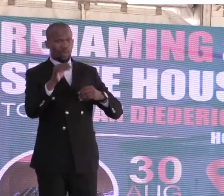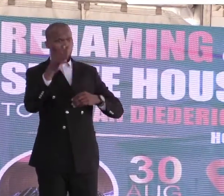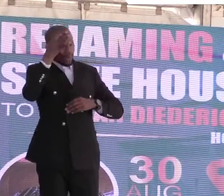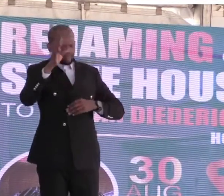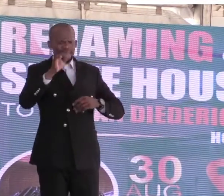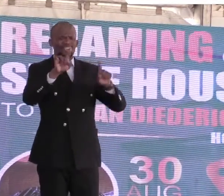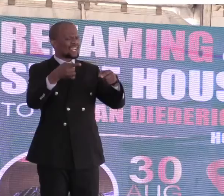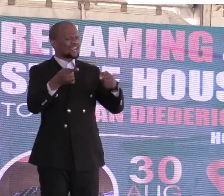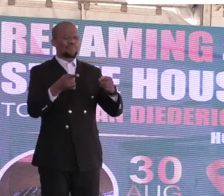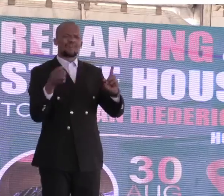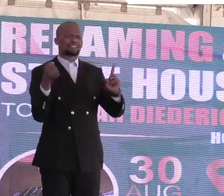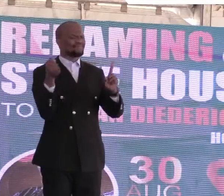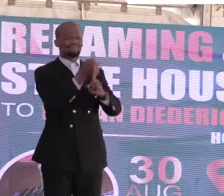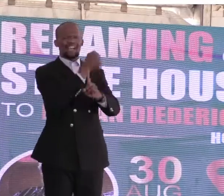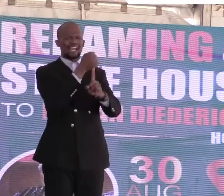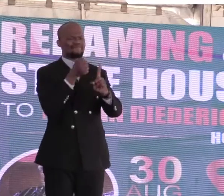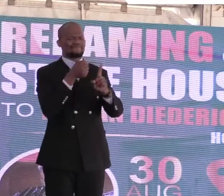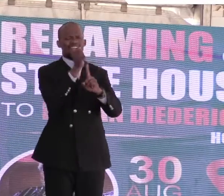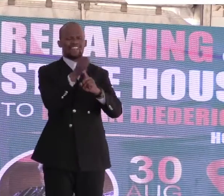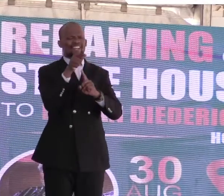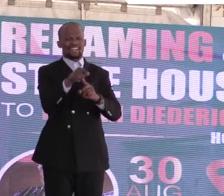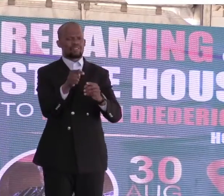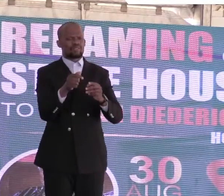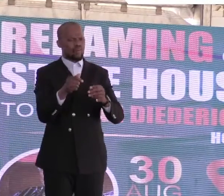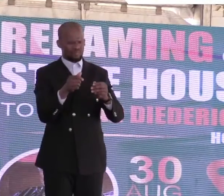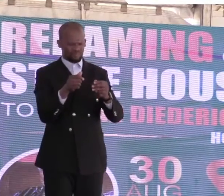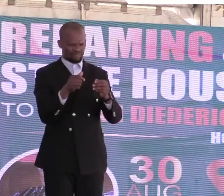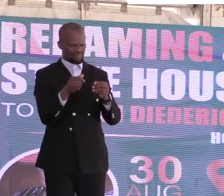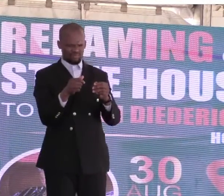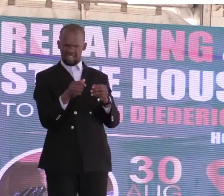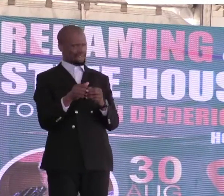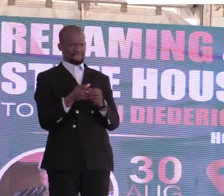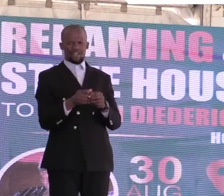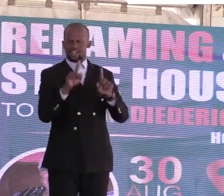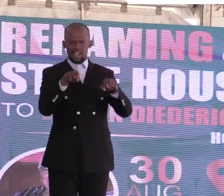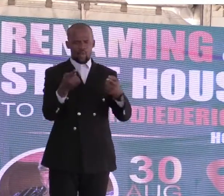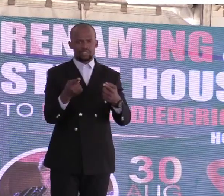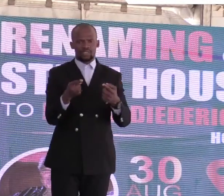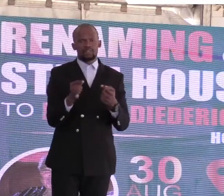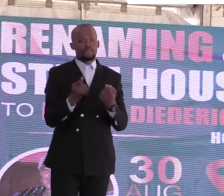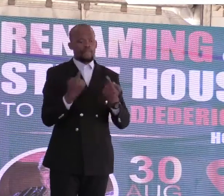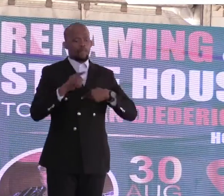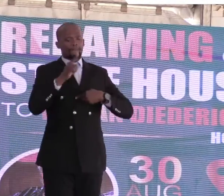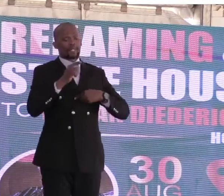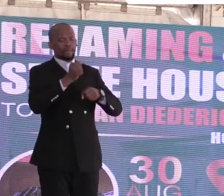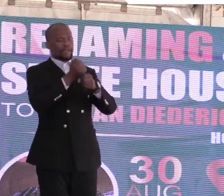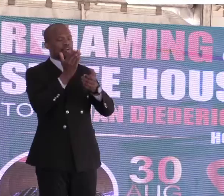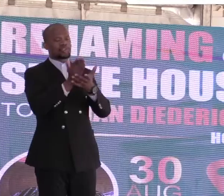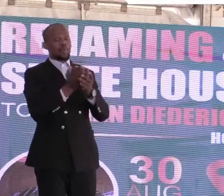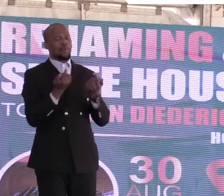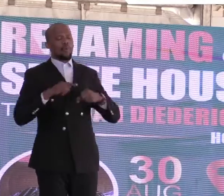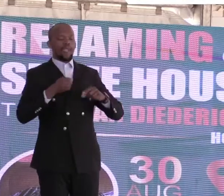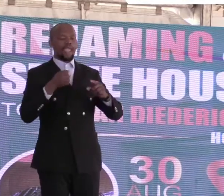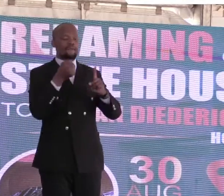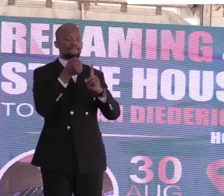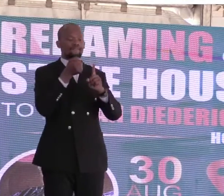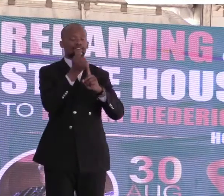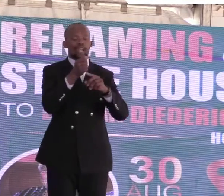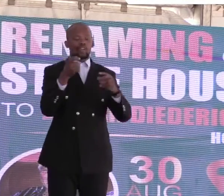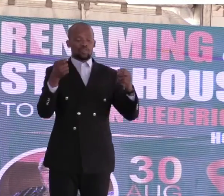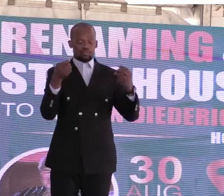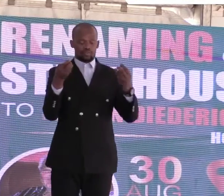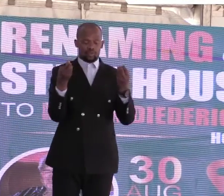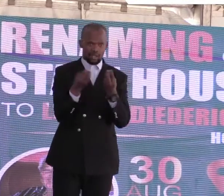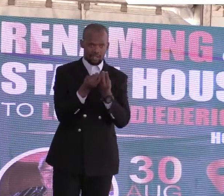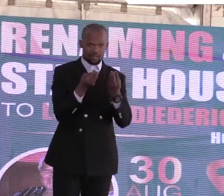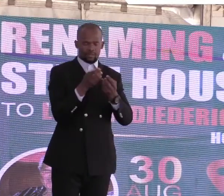alone cannot fight it successfully. So we'll try to make the plea that women are making in our province. But I can tell